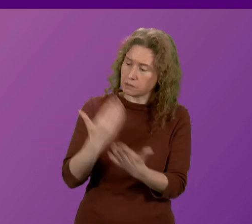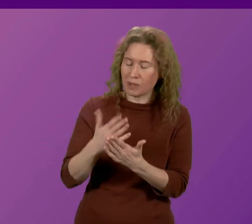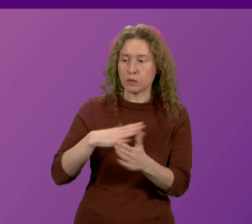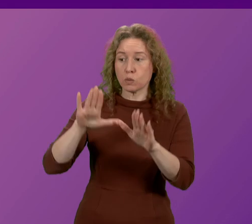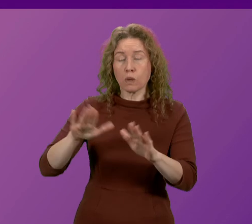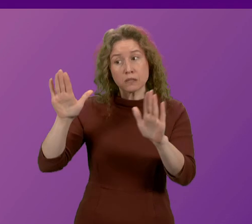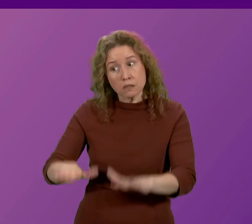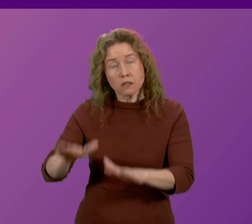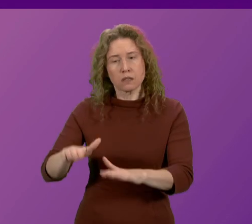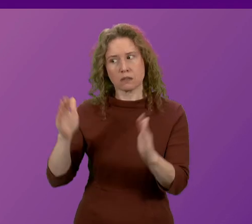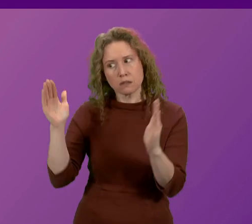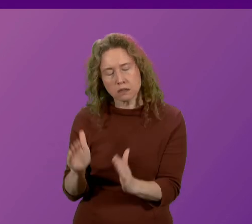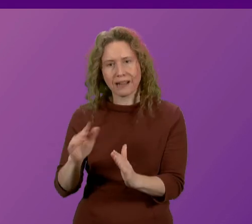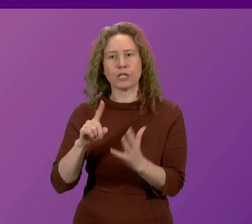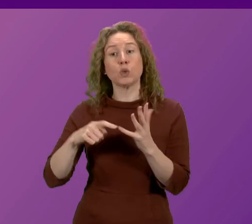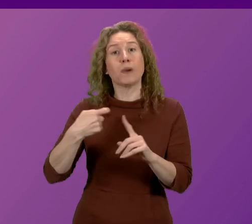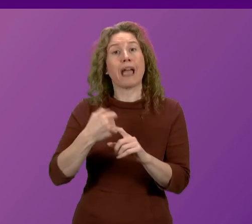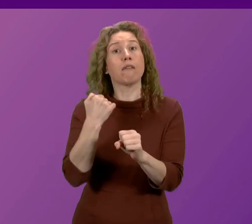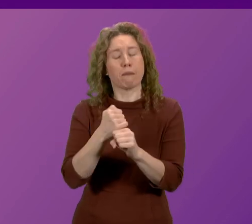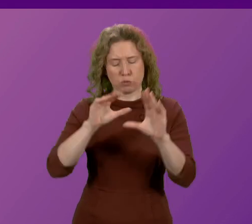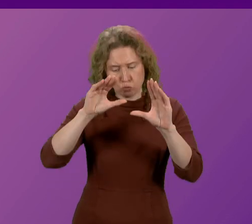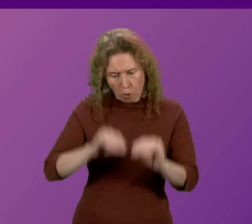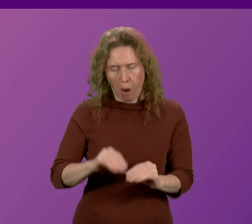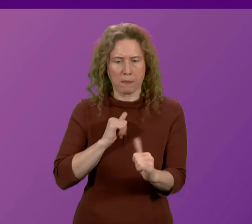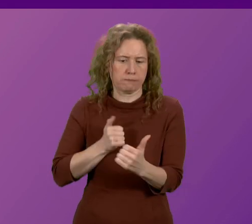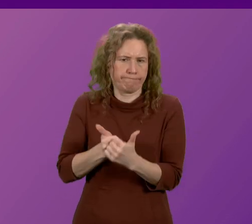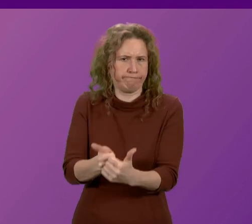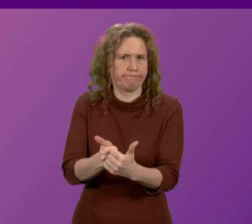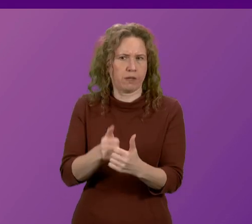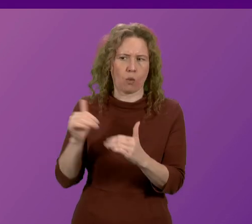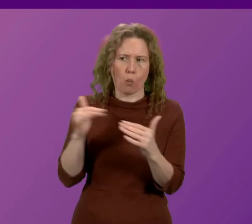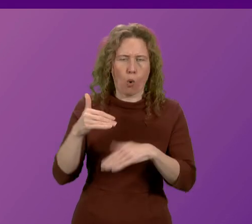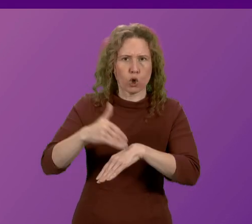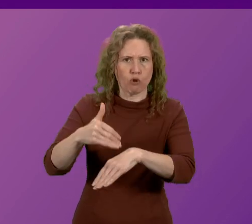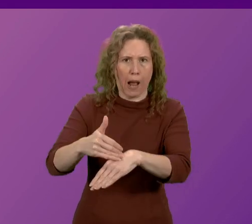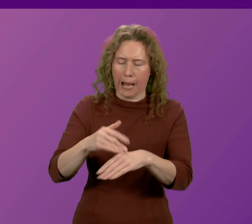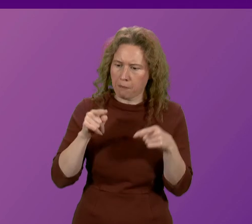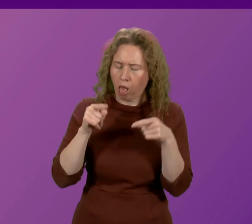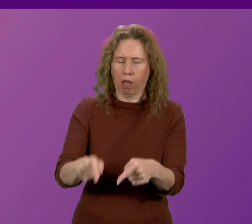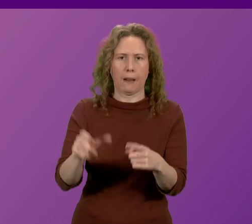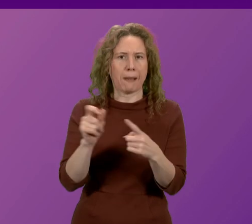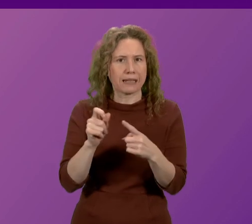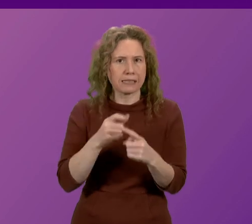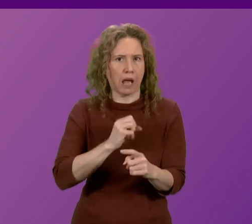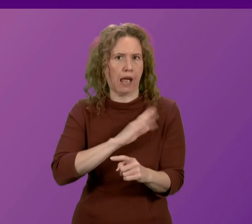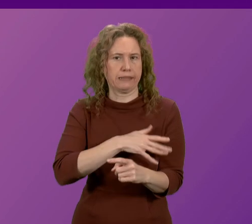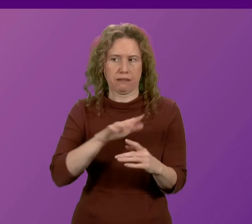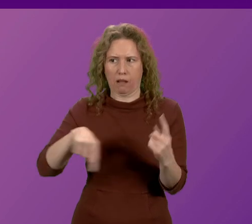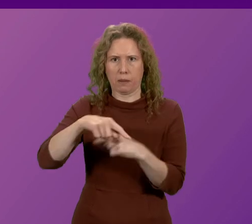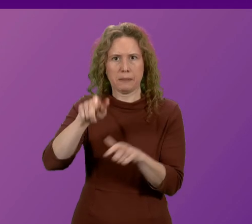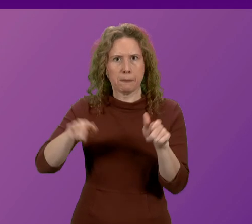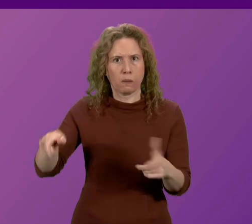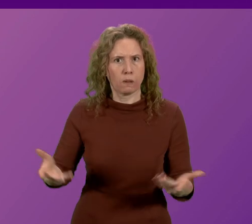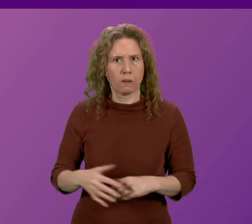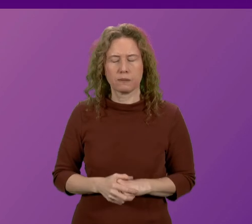-escalation and for the UK government to end its complicity in war crimes being inflicted on Palestinians and others? First